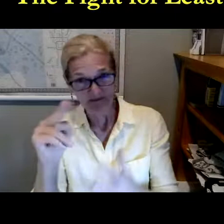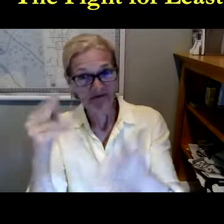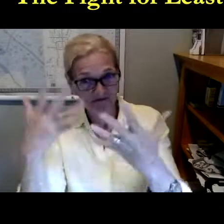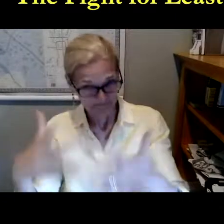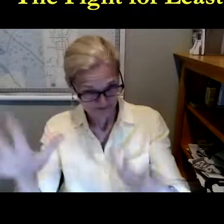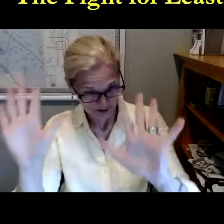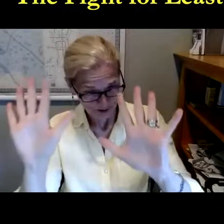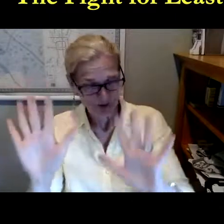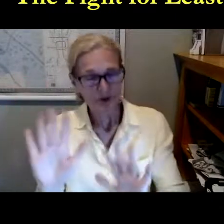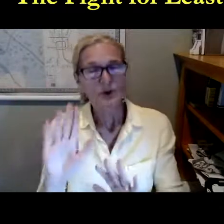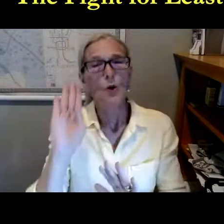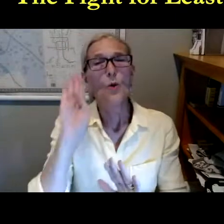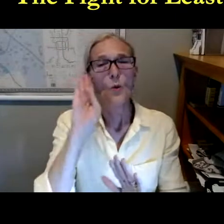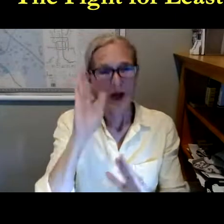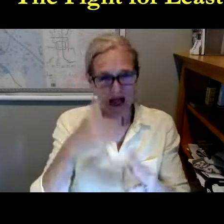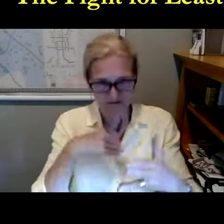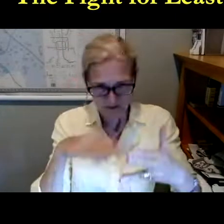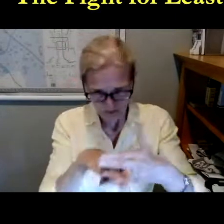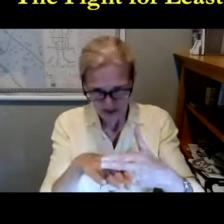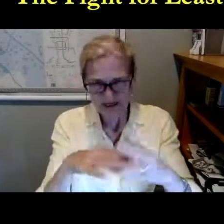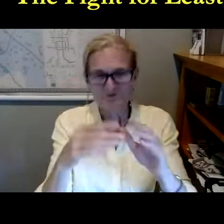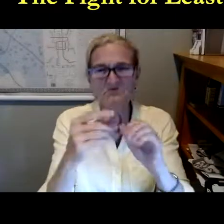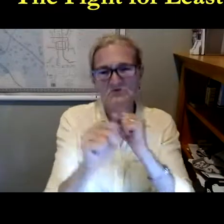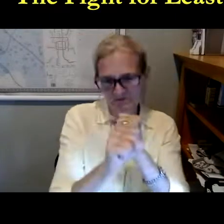of his 30-minute presentation,